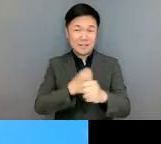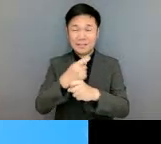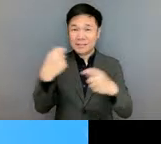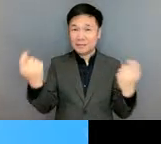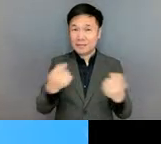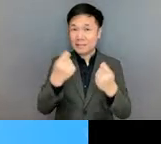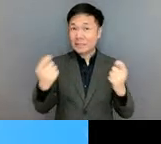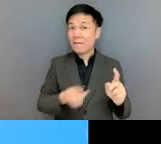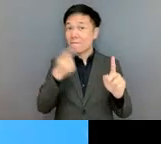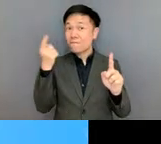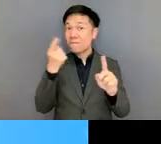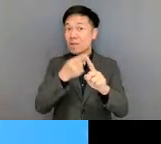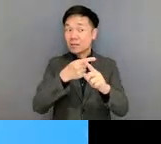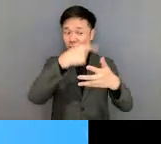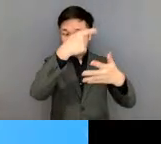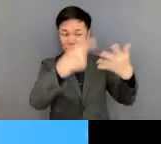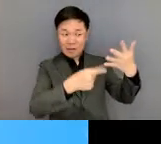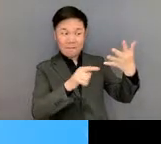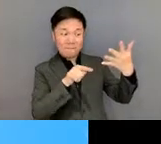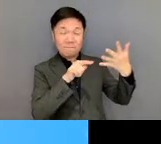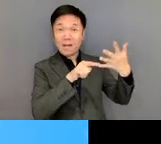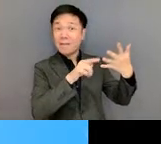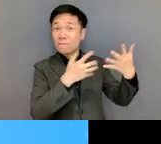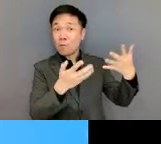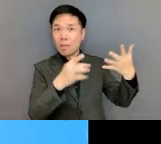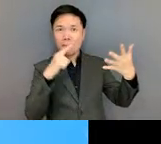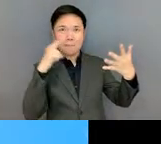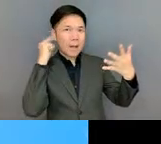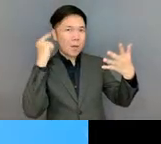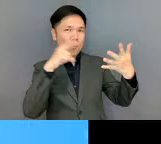on gender equality.